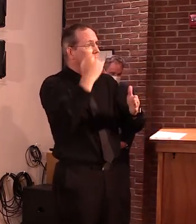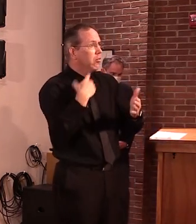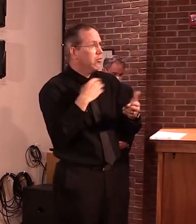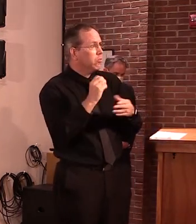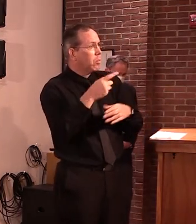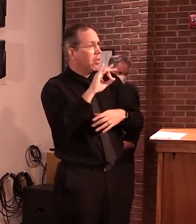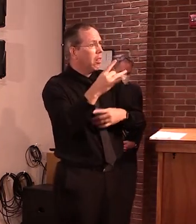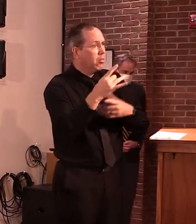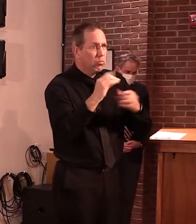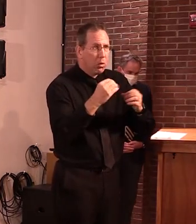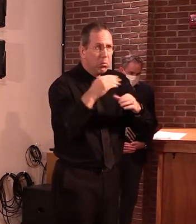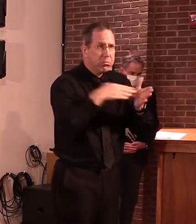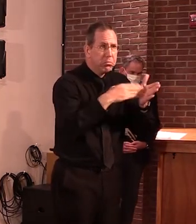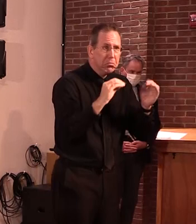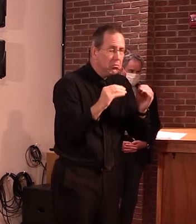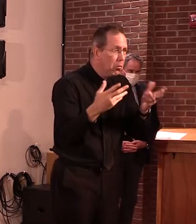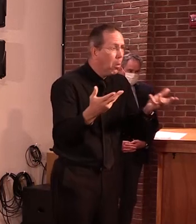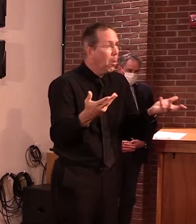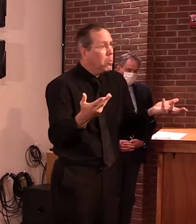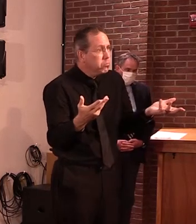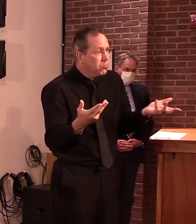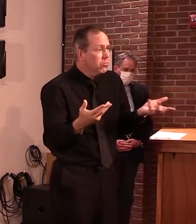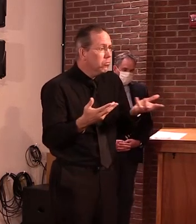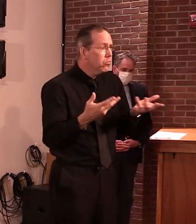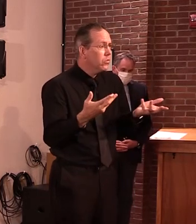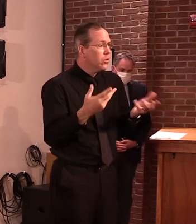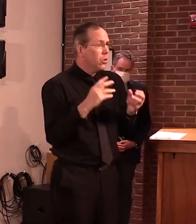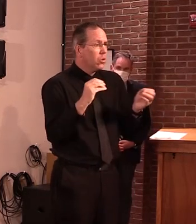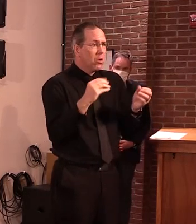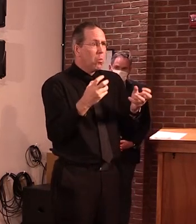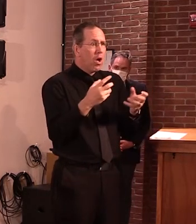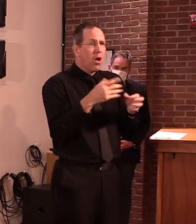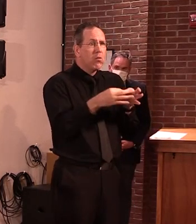in terms of wanting to start earlier than the 8th.